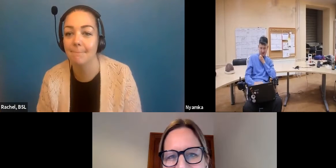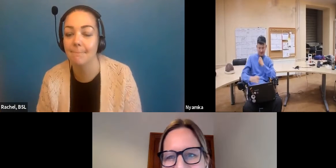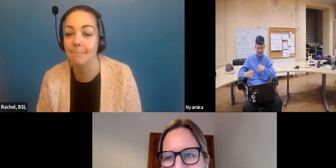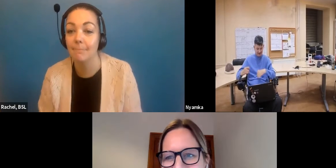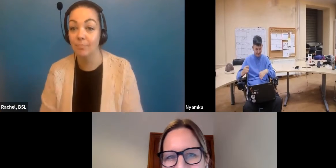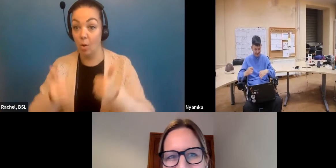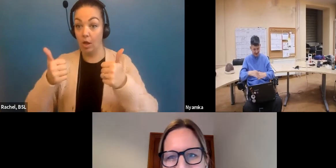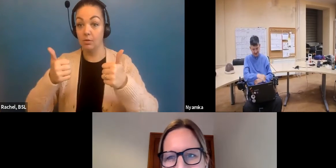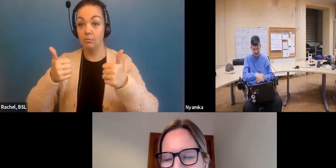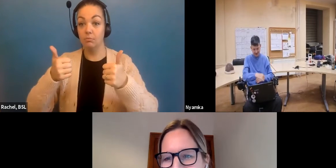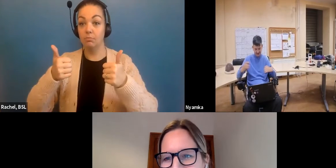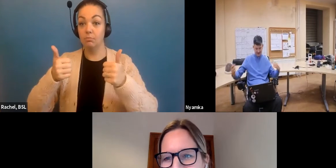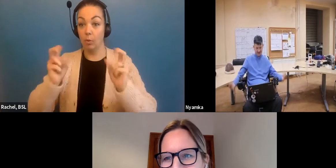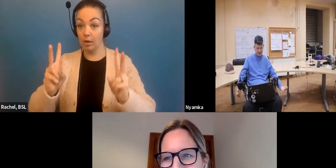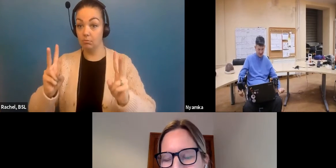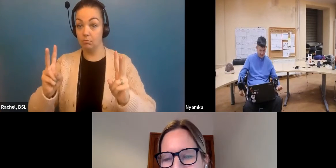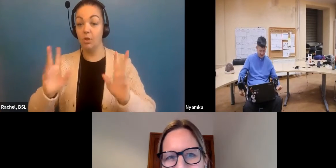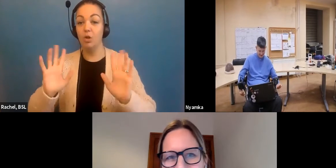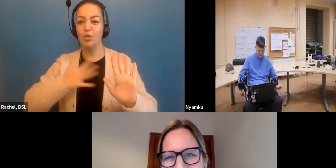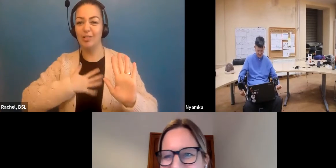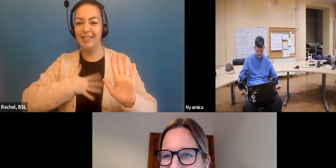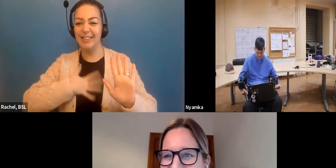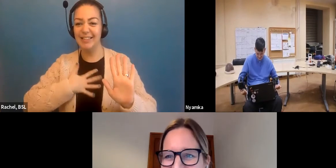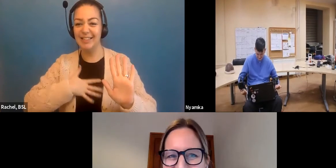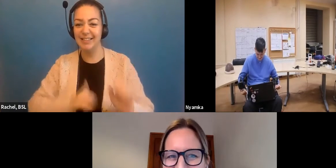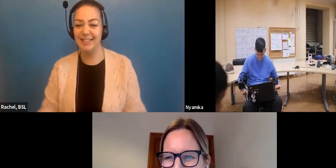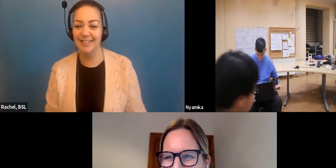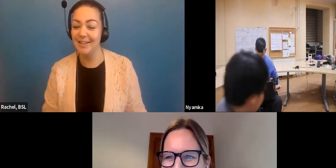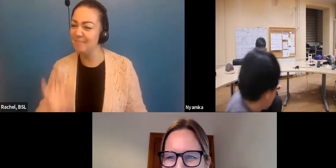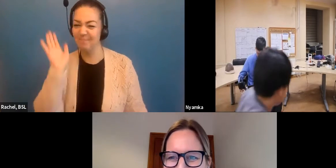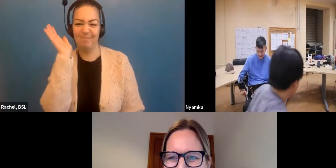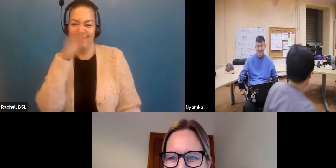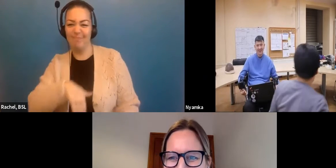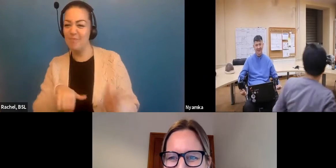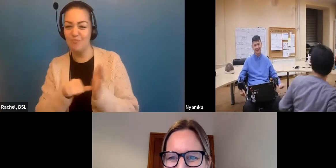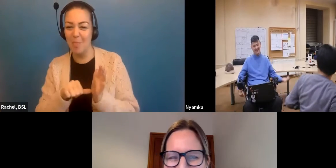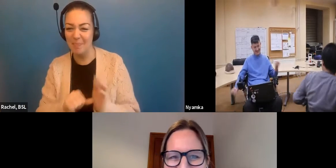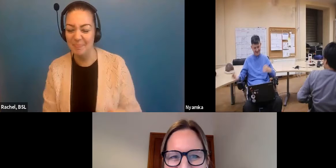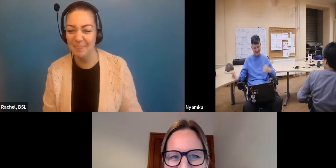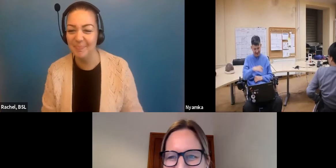Yeah, okay. Sorry. There's no problem at all.